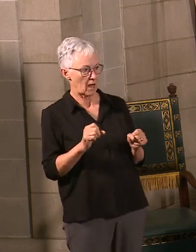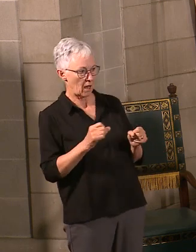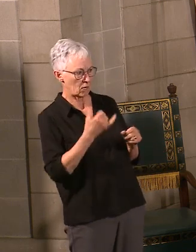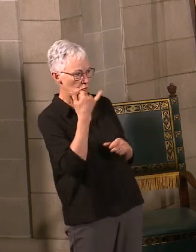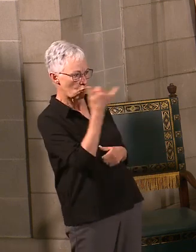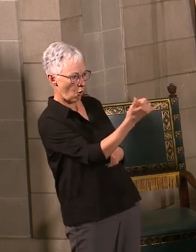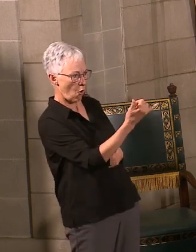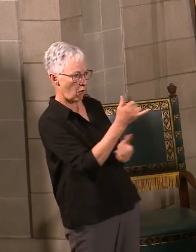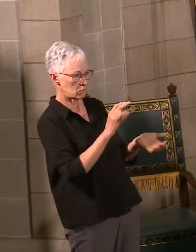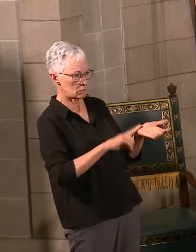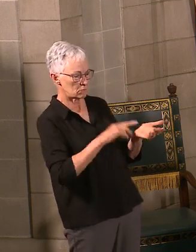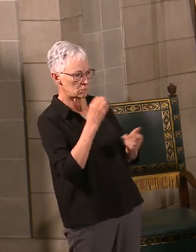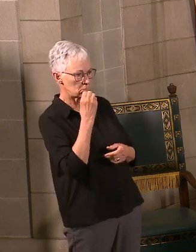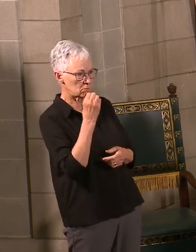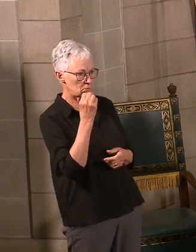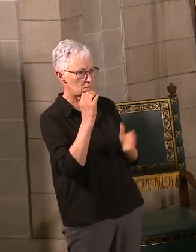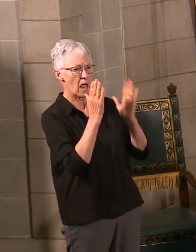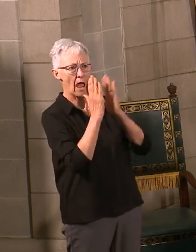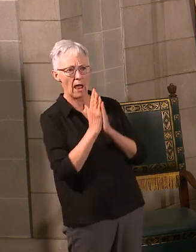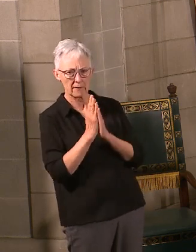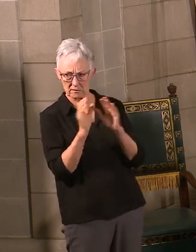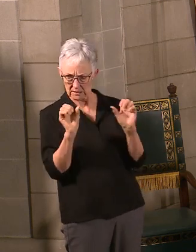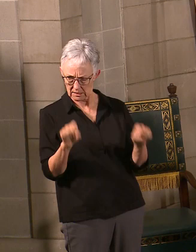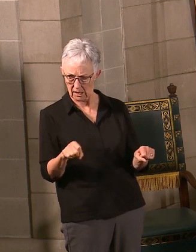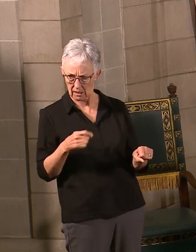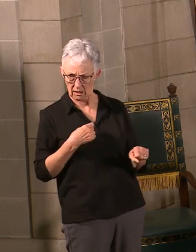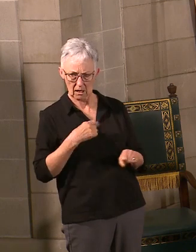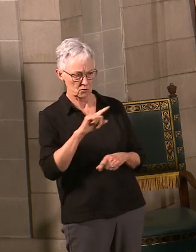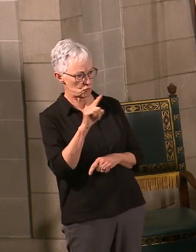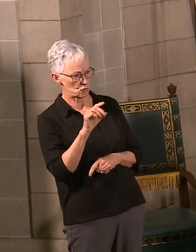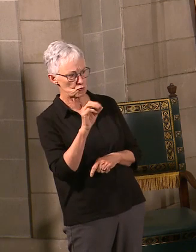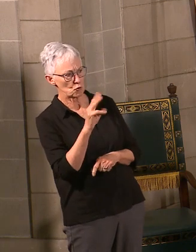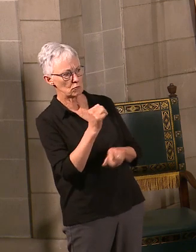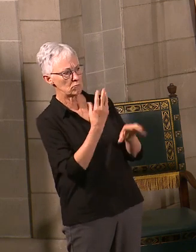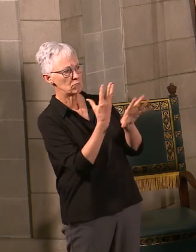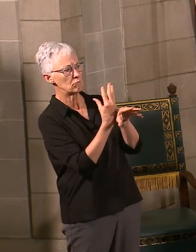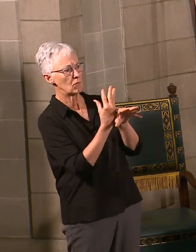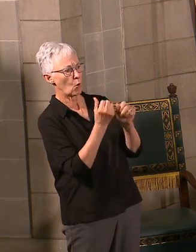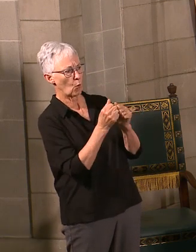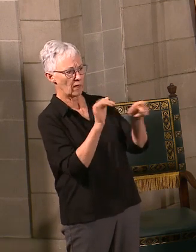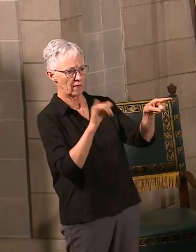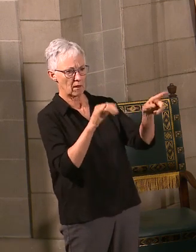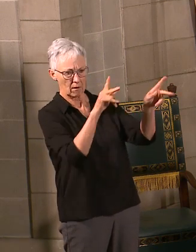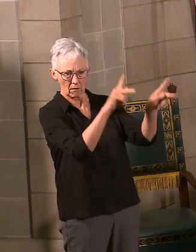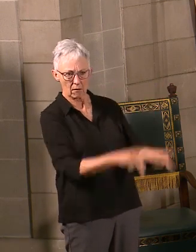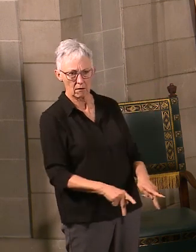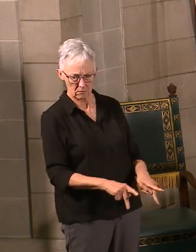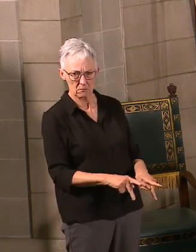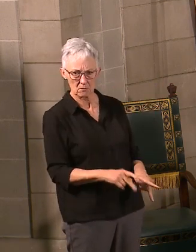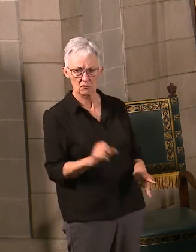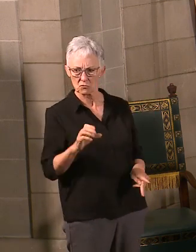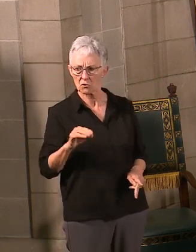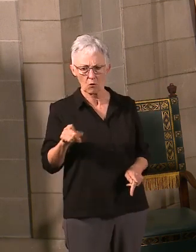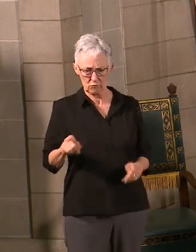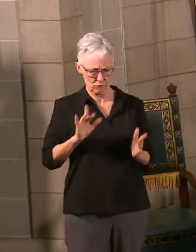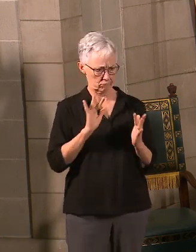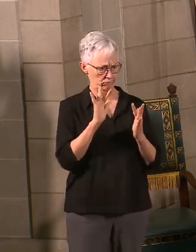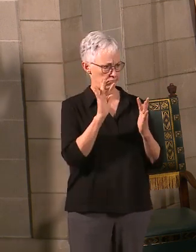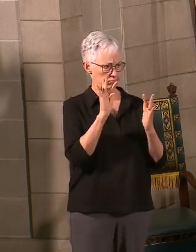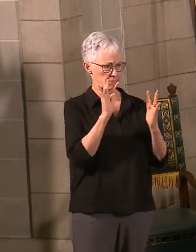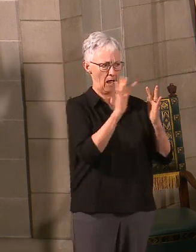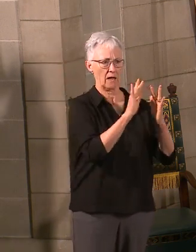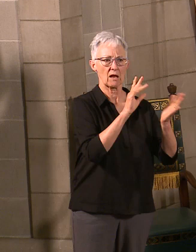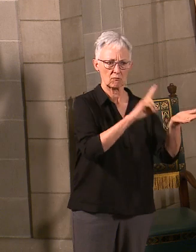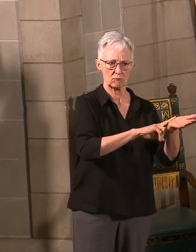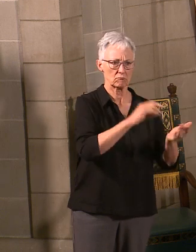do a Zoom or something like that with the residents, and just spend part of your time, as Nebraskans, just contact a facility that's in your community,